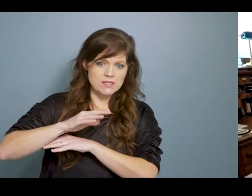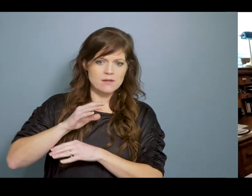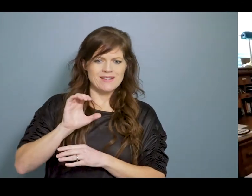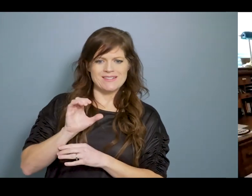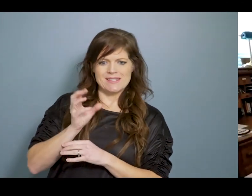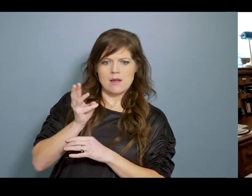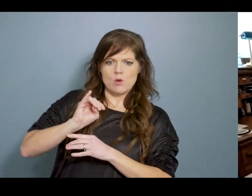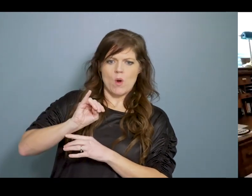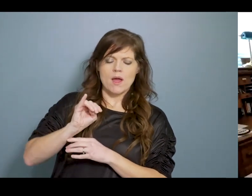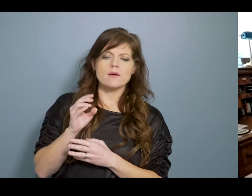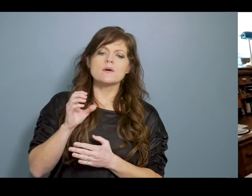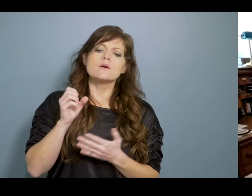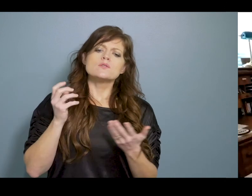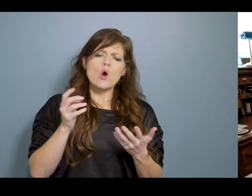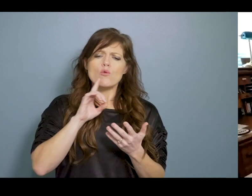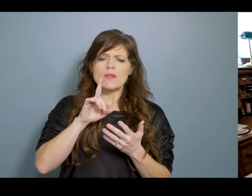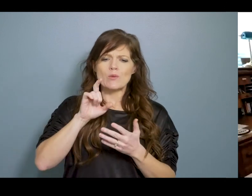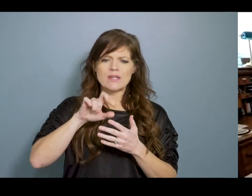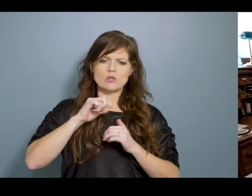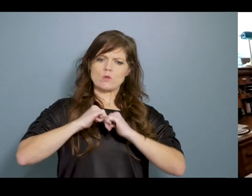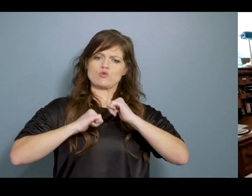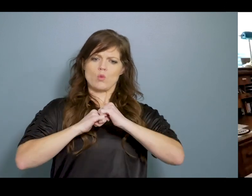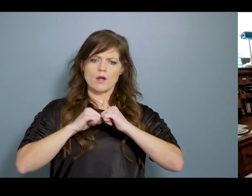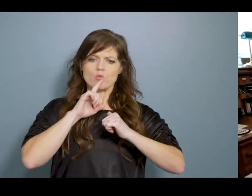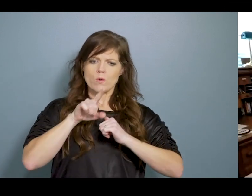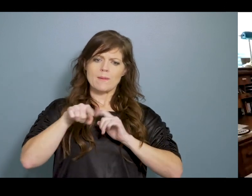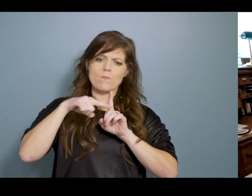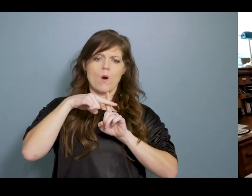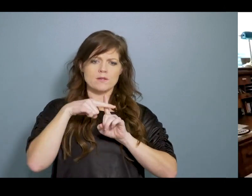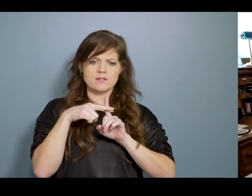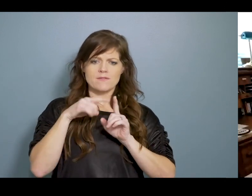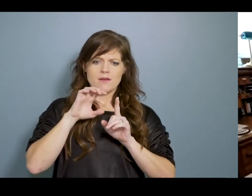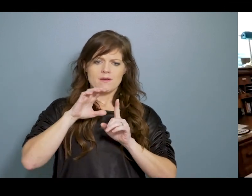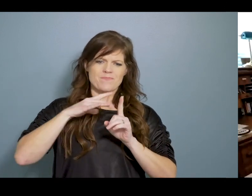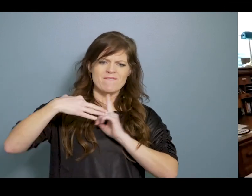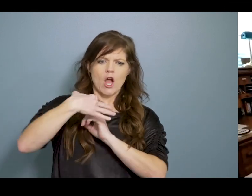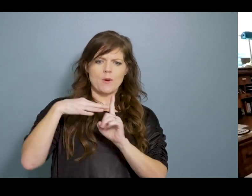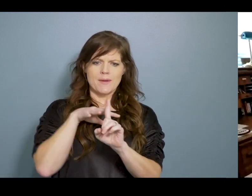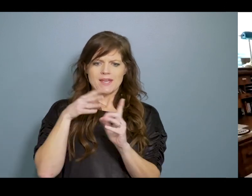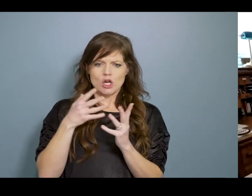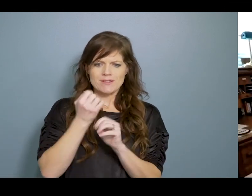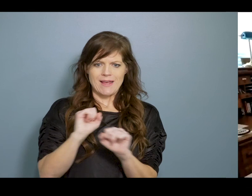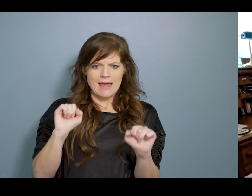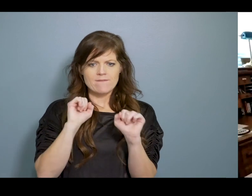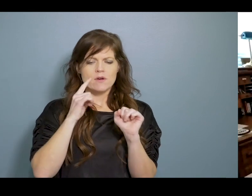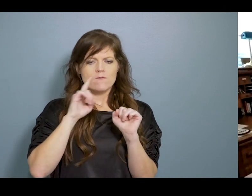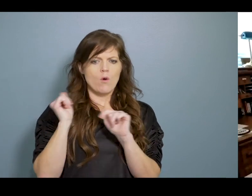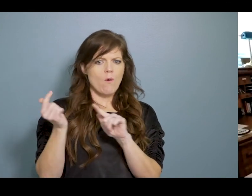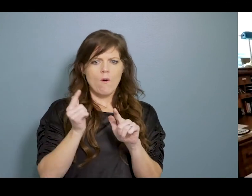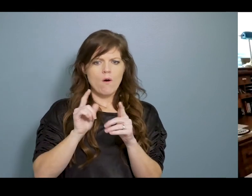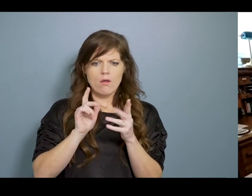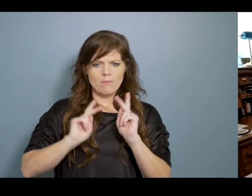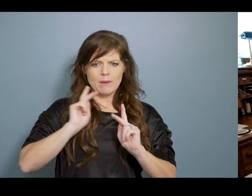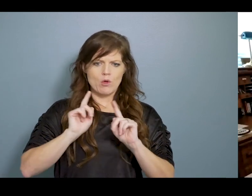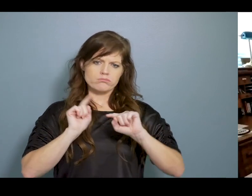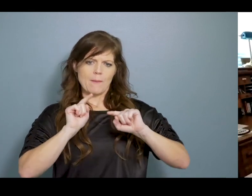and constructive, positive environment that's safe and secure for all our faculty, staff, and students. Craig,